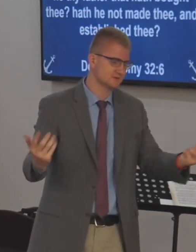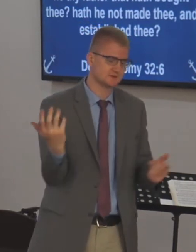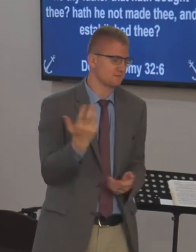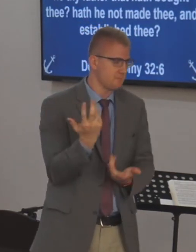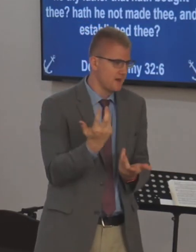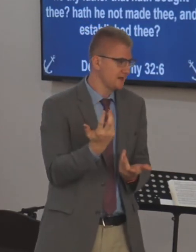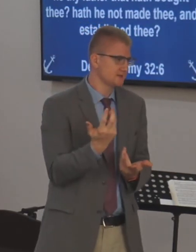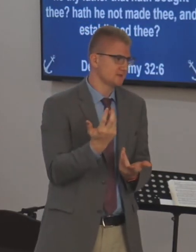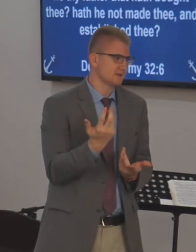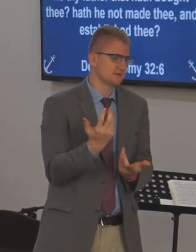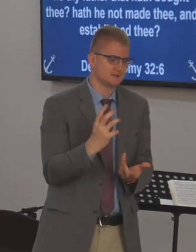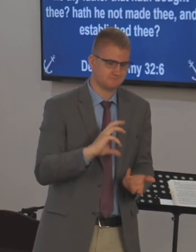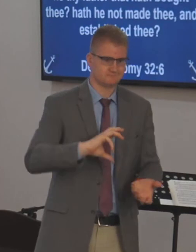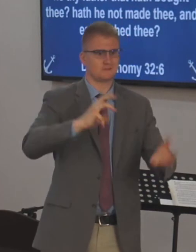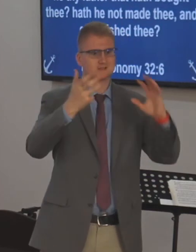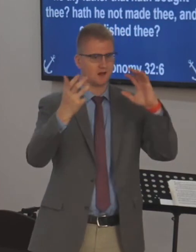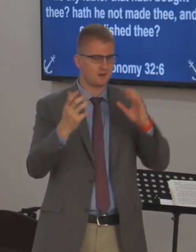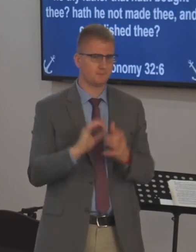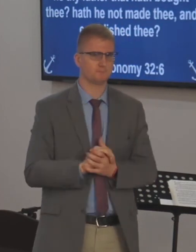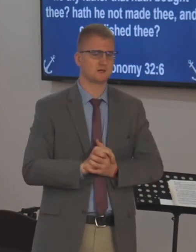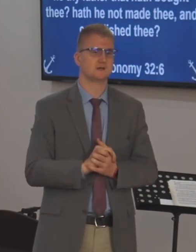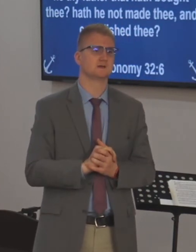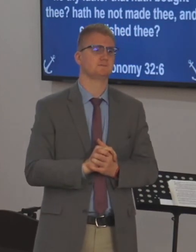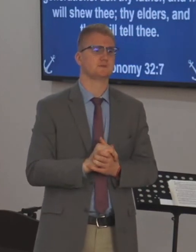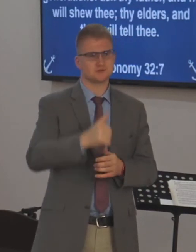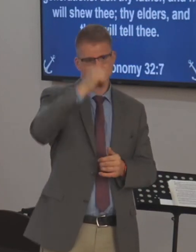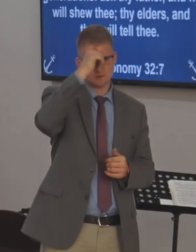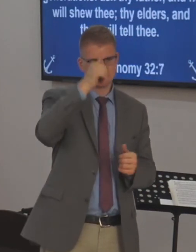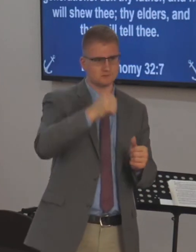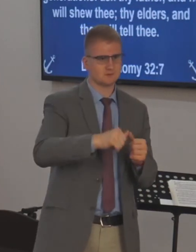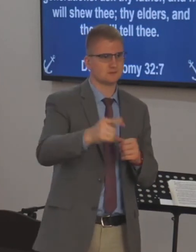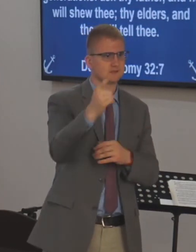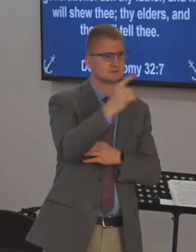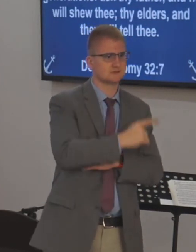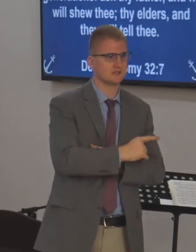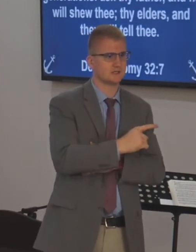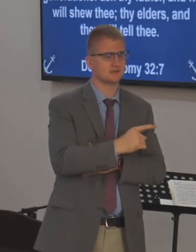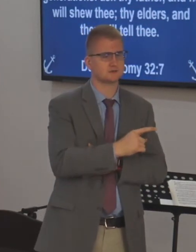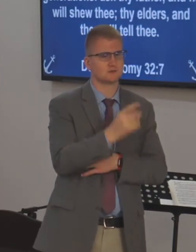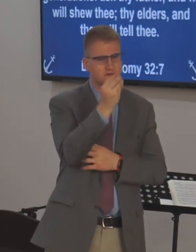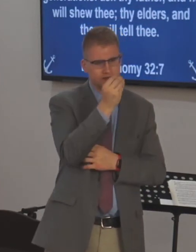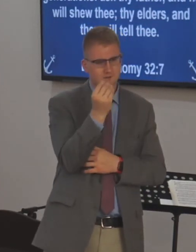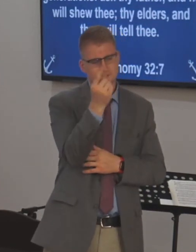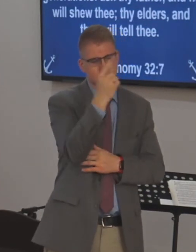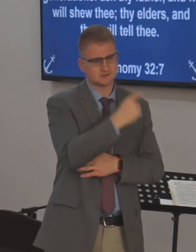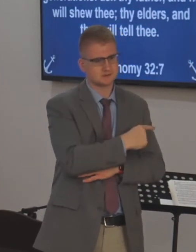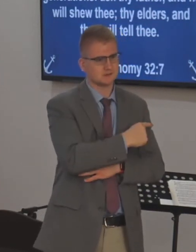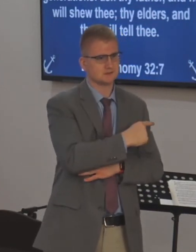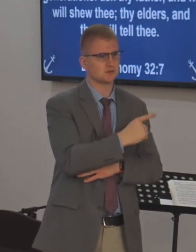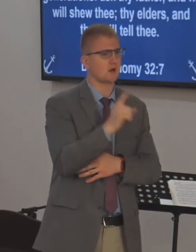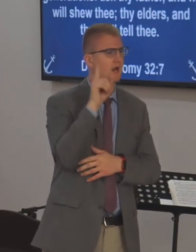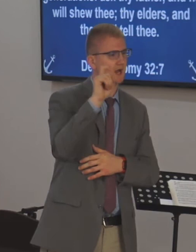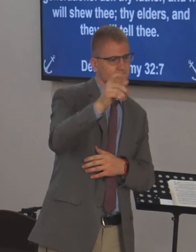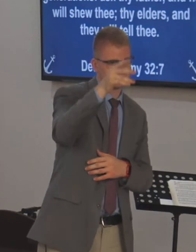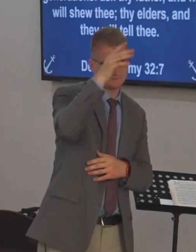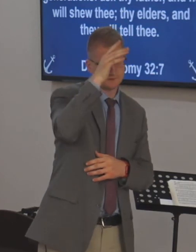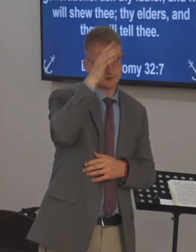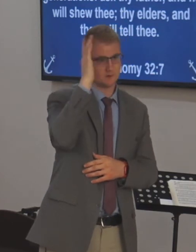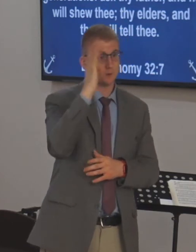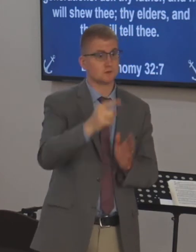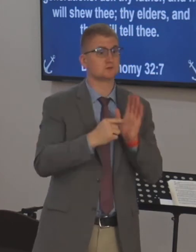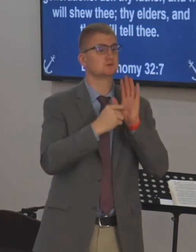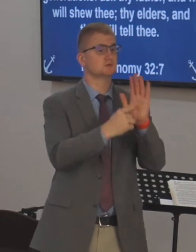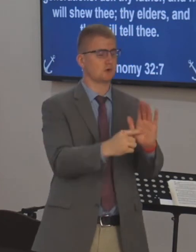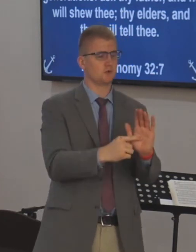a mess it is. And he says, remember the days of old, verse 7. Consider the years of many generations. Ask thy father, and he will show thee.